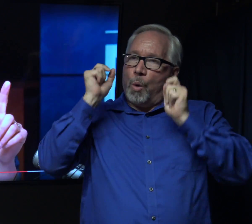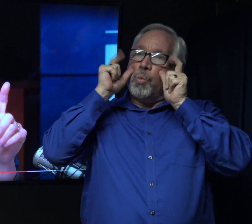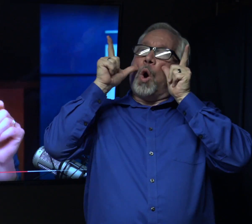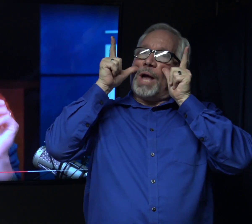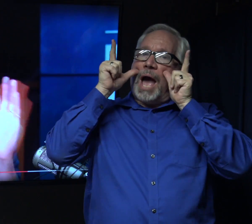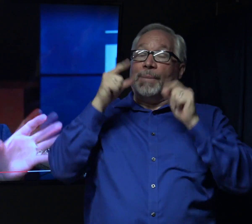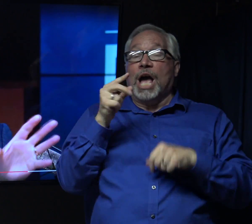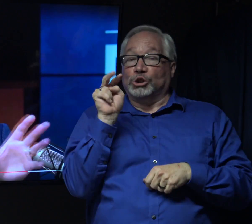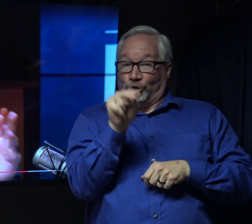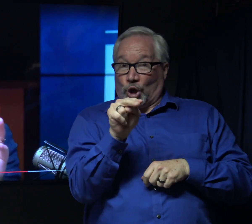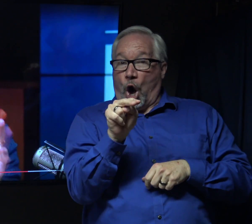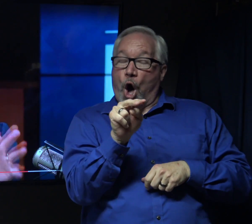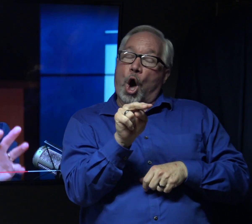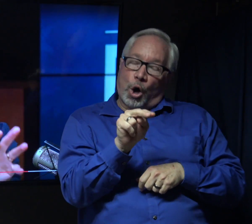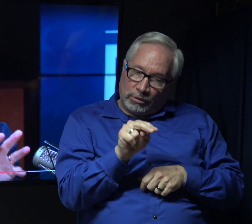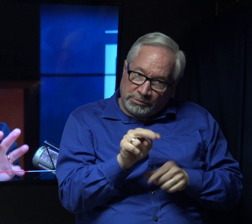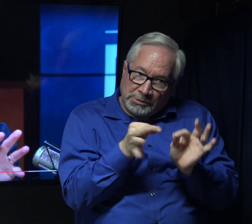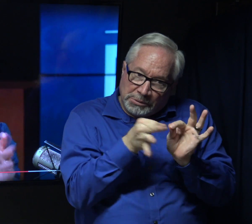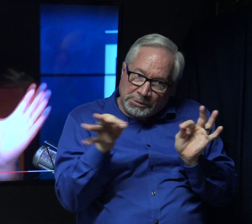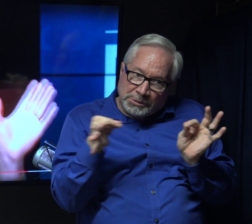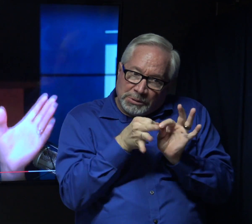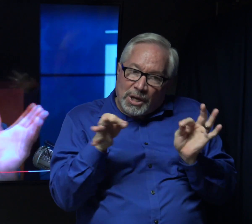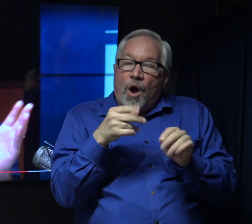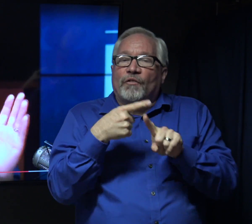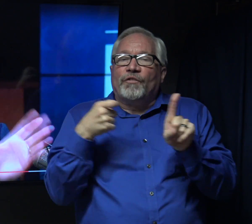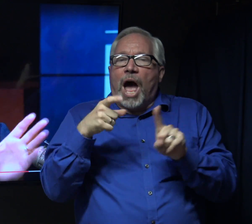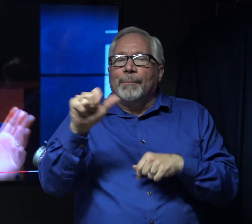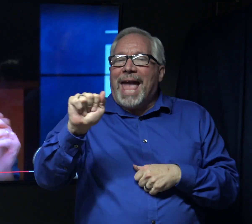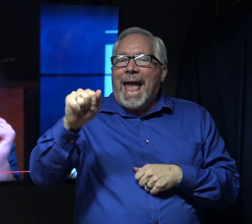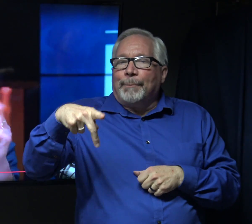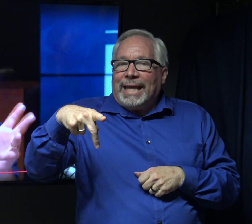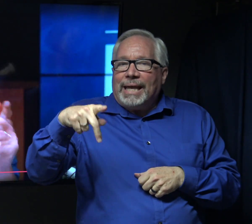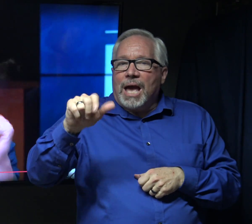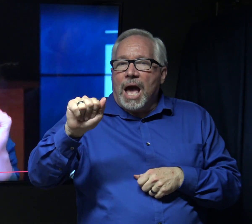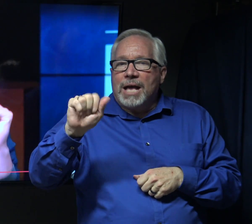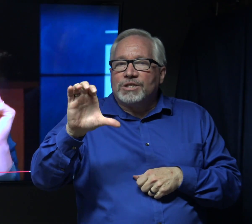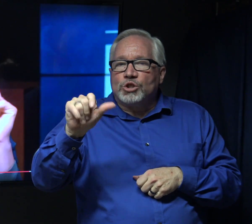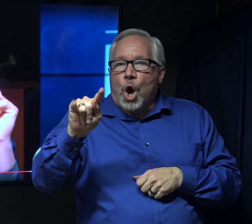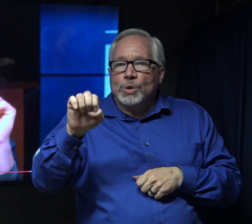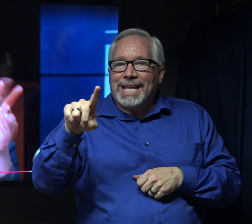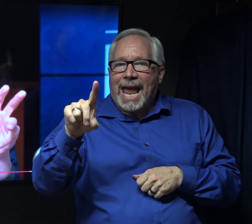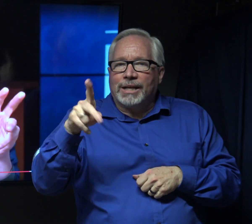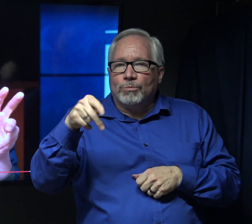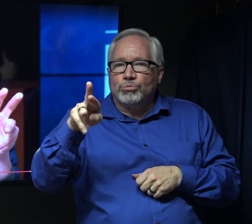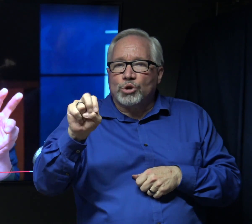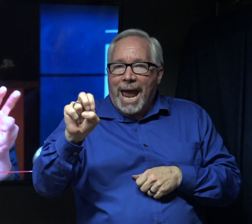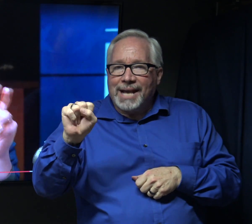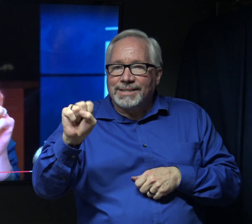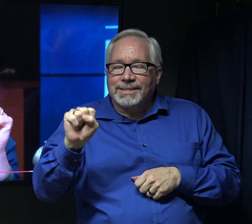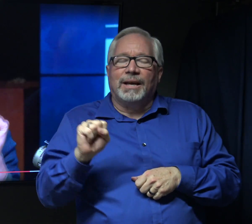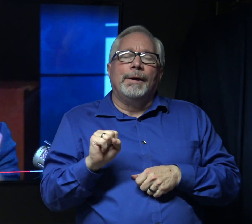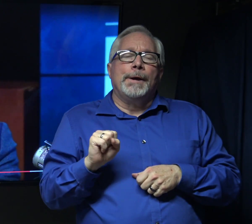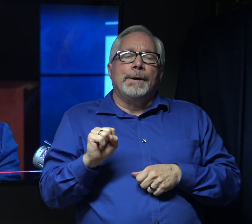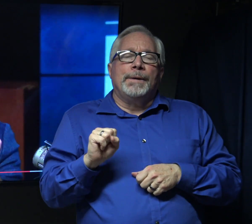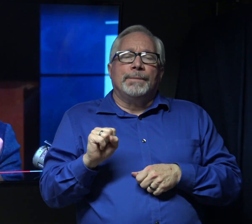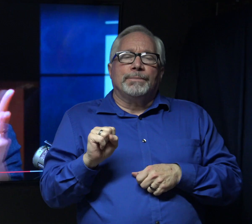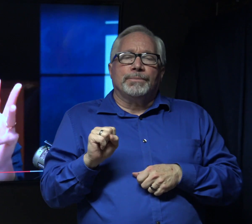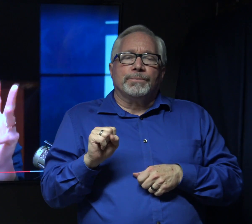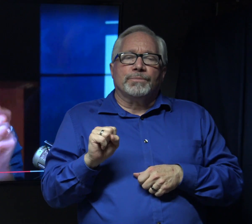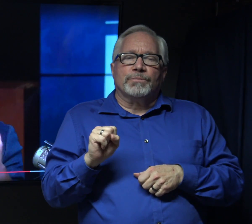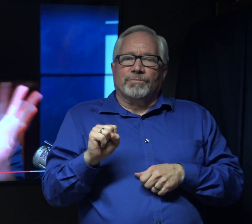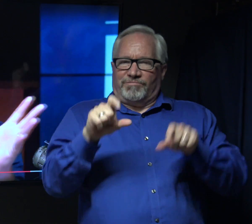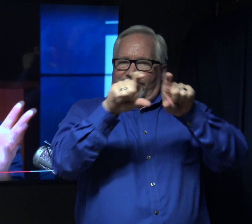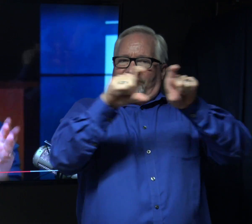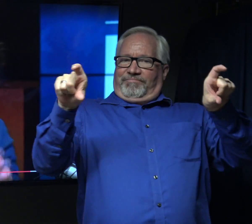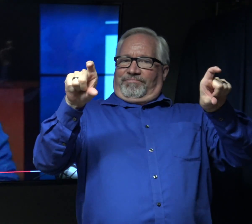we saw the update. The big update was the Associated Press, more than CNN or NBC or MSNBC. And the Associated Press, the